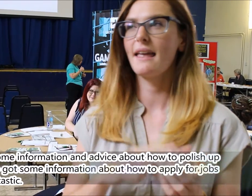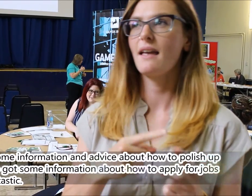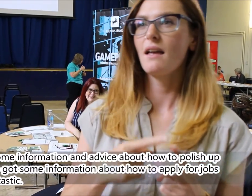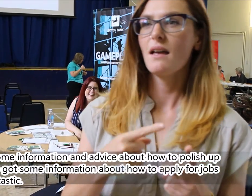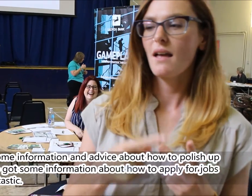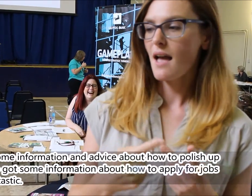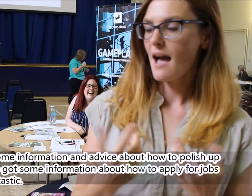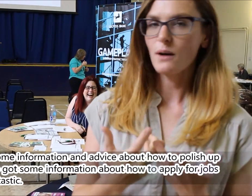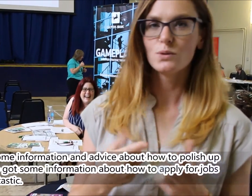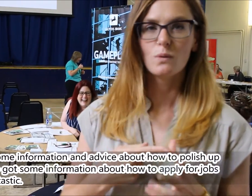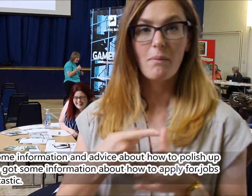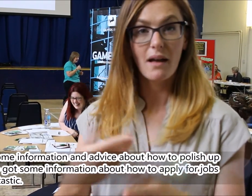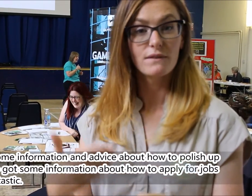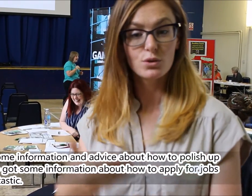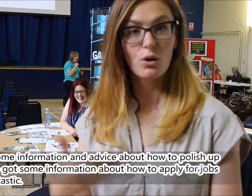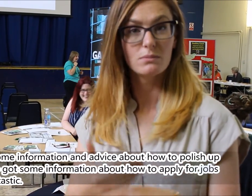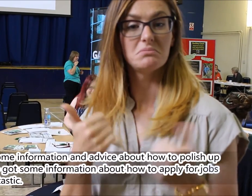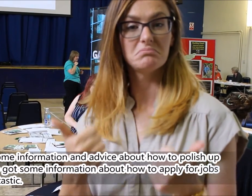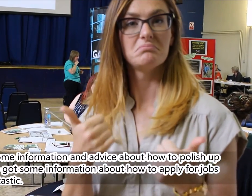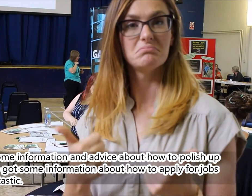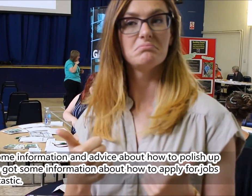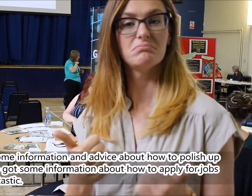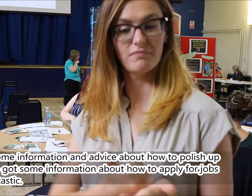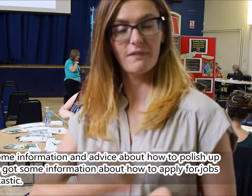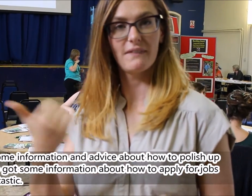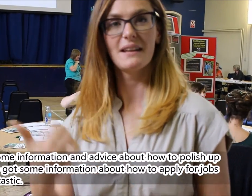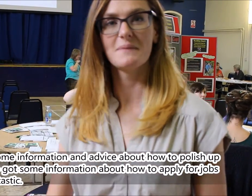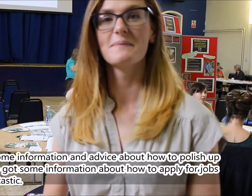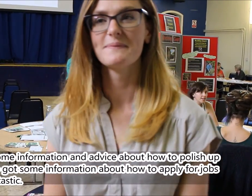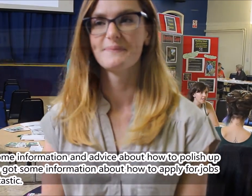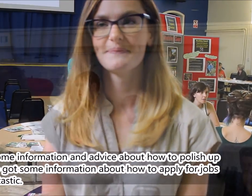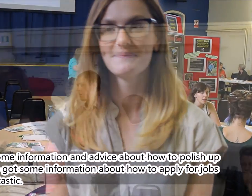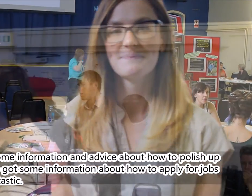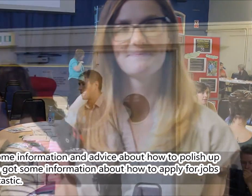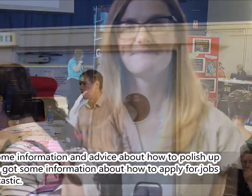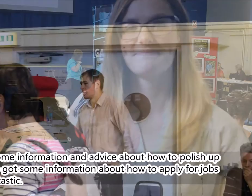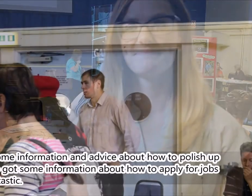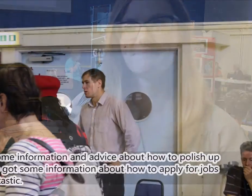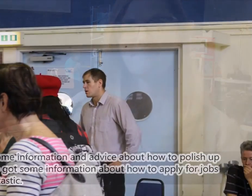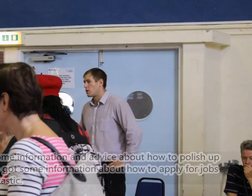up my CV. I've also got some information about how to apply for a job, so it's been fantastic.